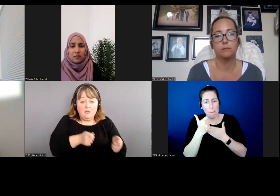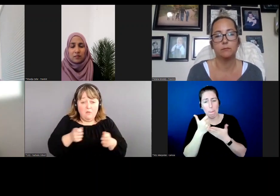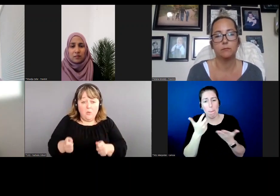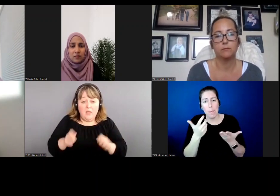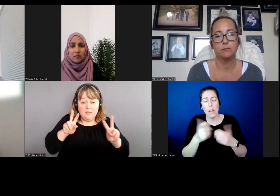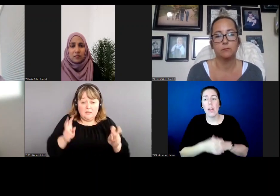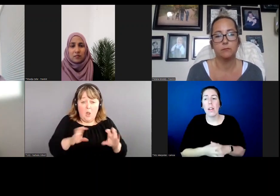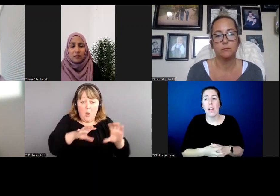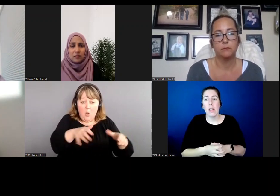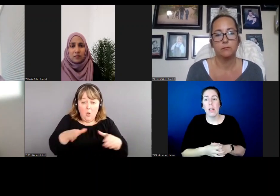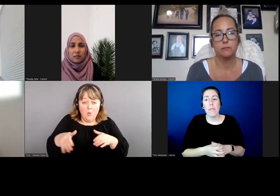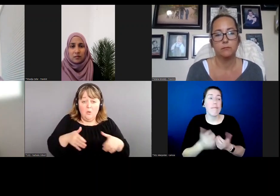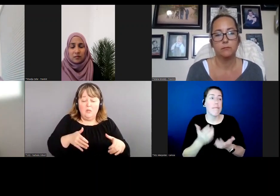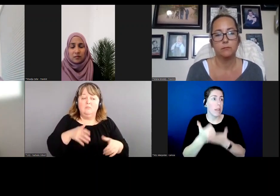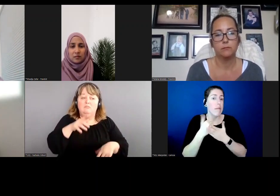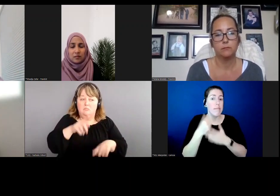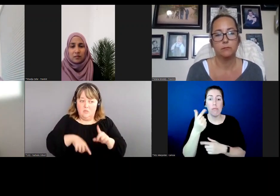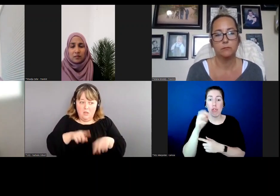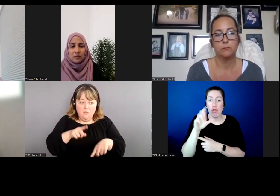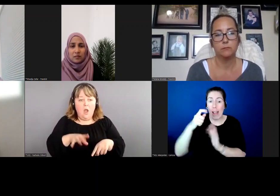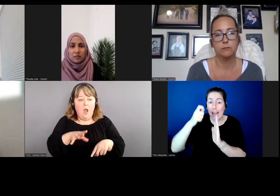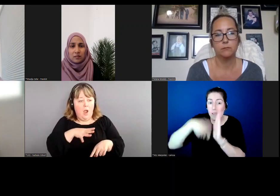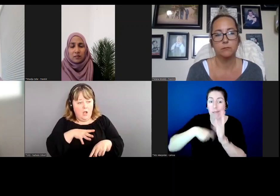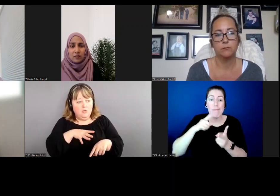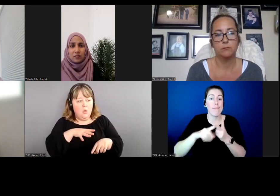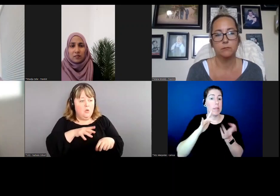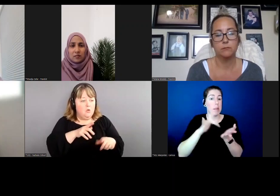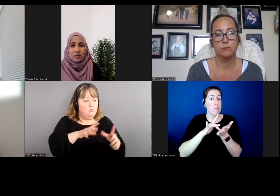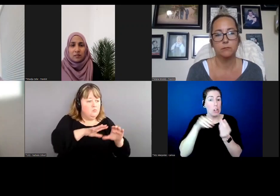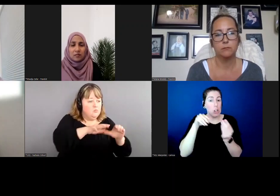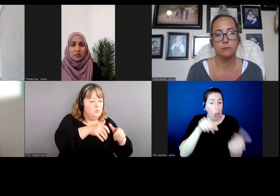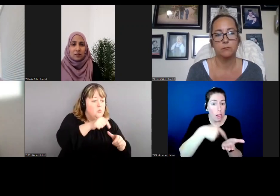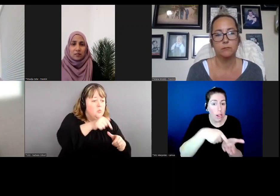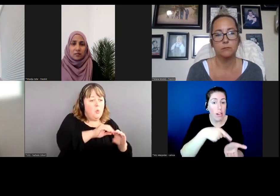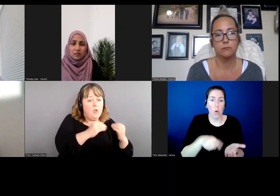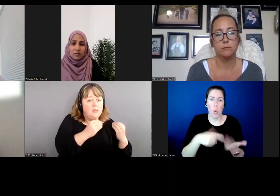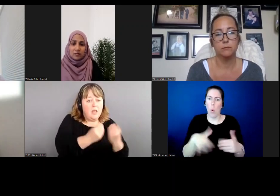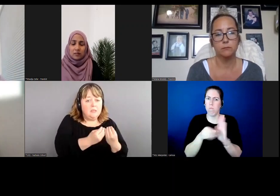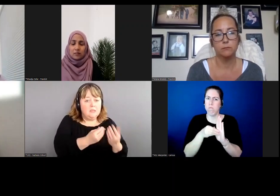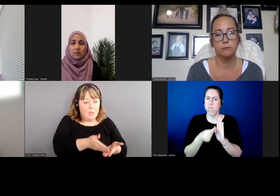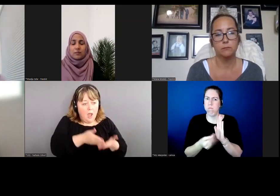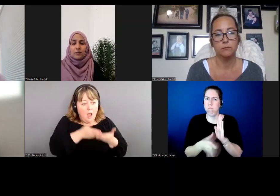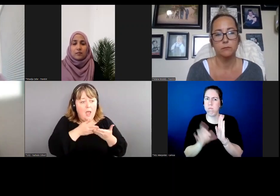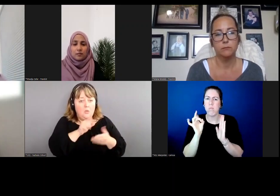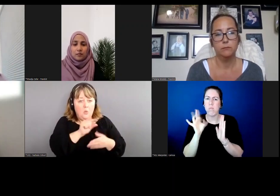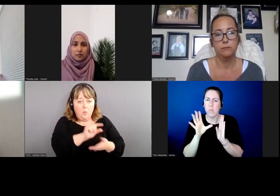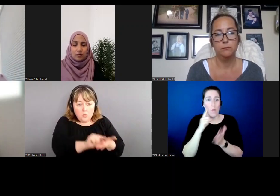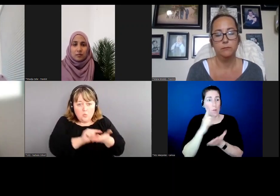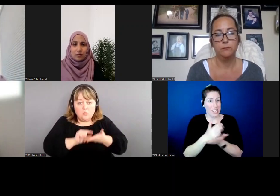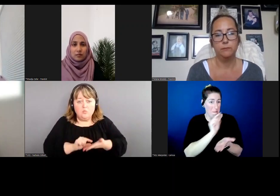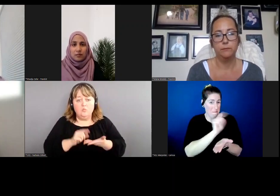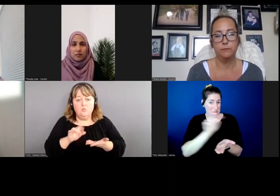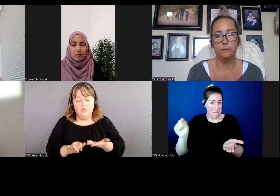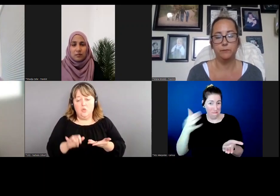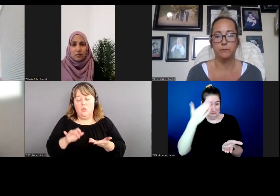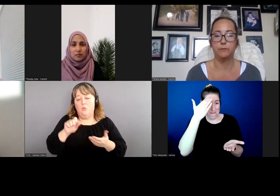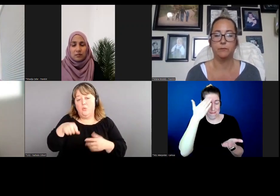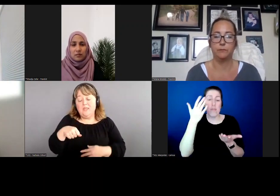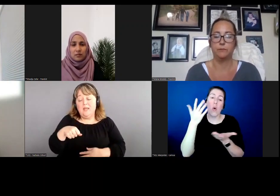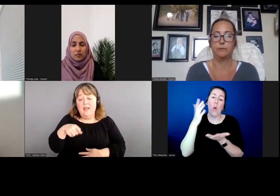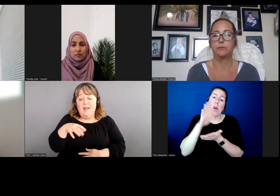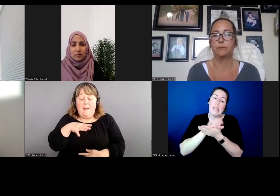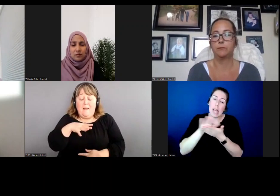with grants, they help parents with medical expenses, which we know how high that could be sometimes for some of us. They help with respite and some